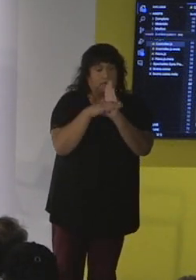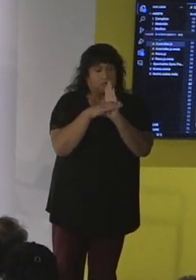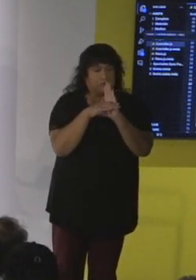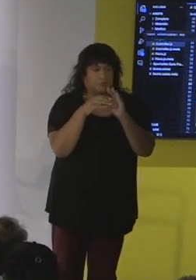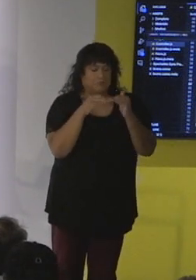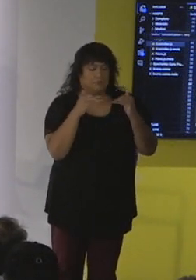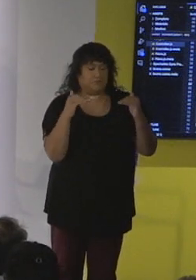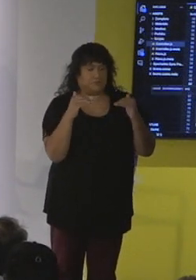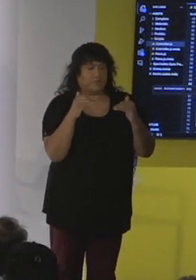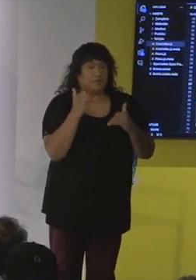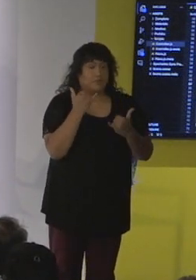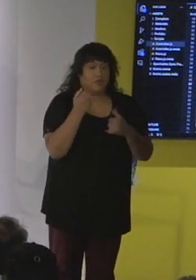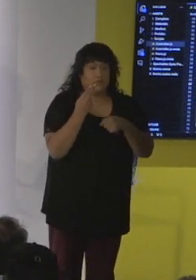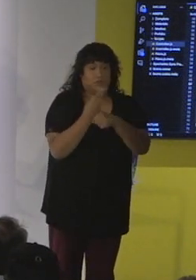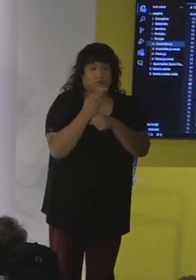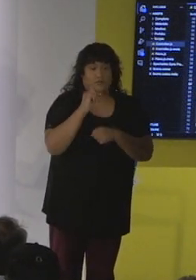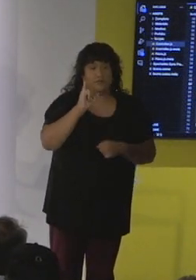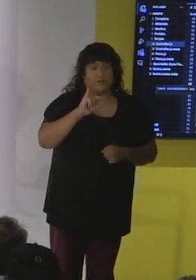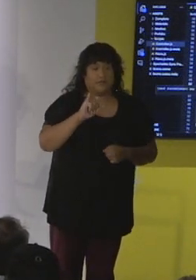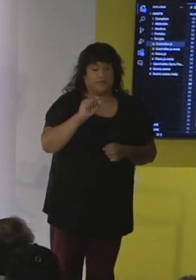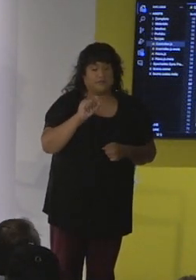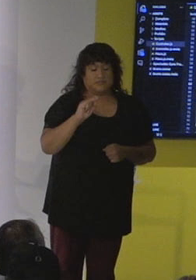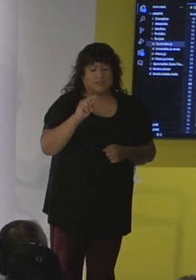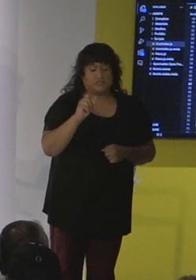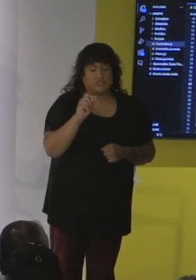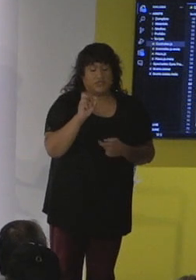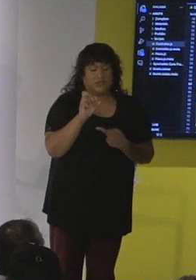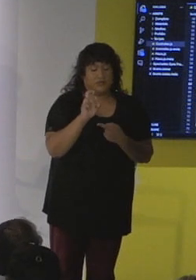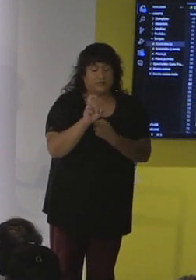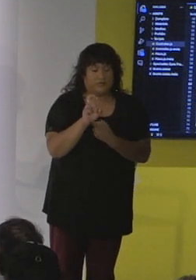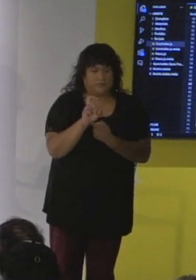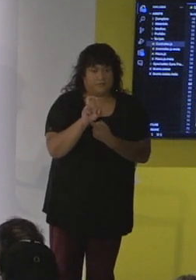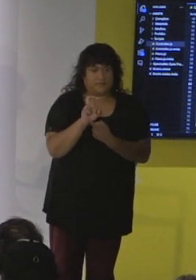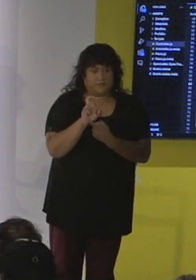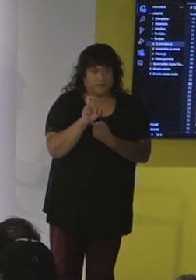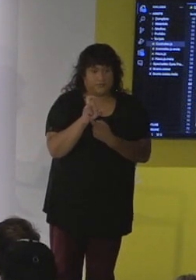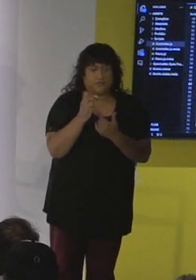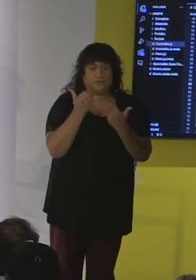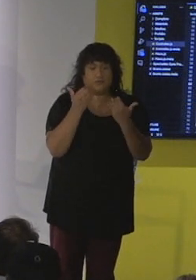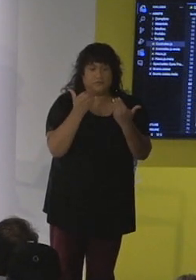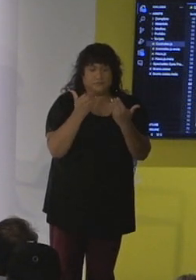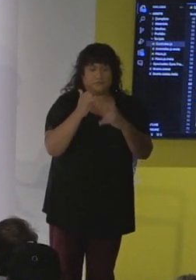Now I'm actually going to use the instantiator to instantiate.